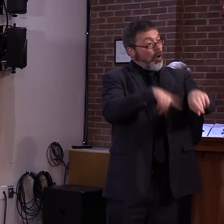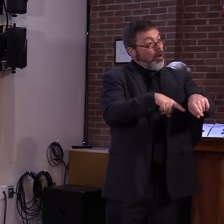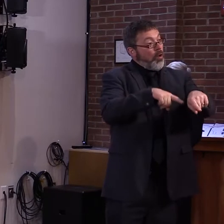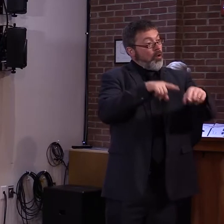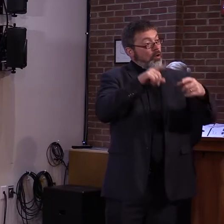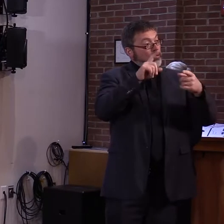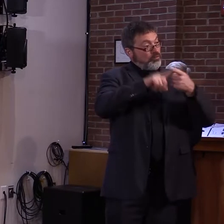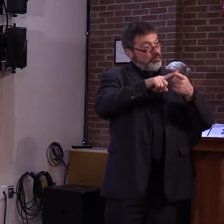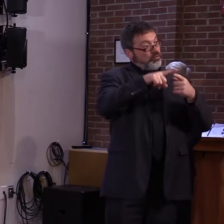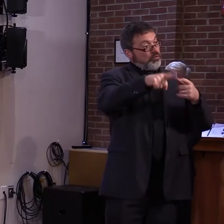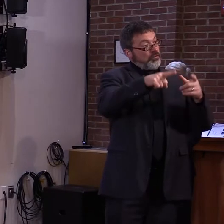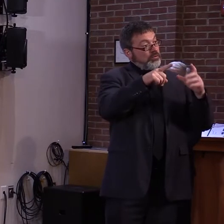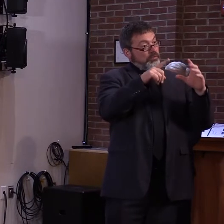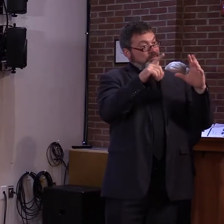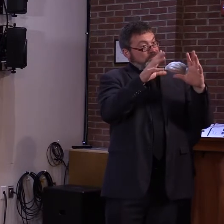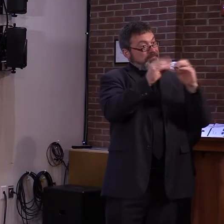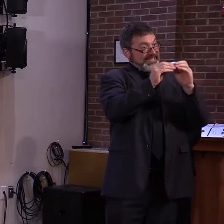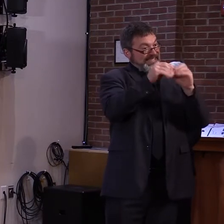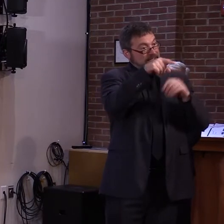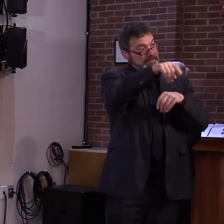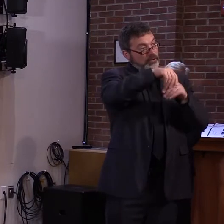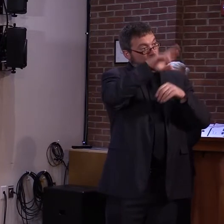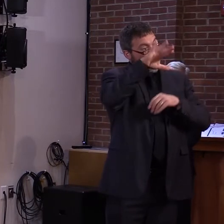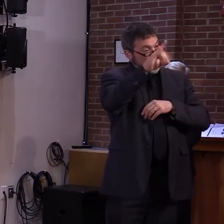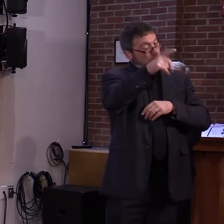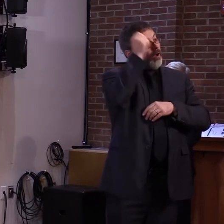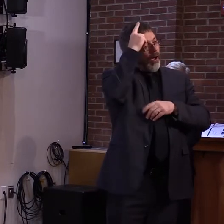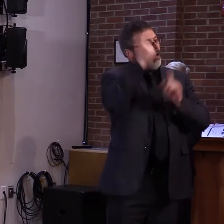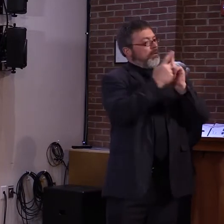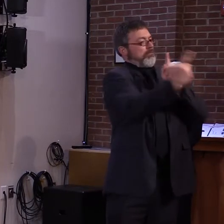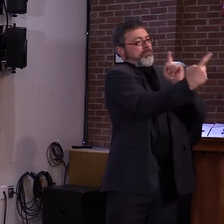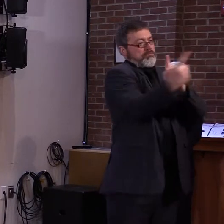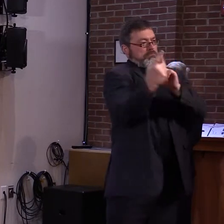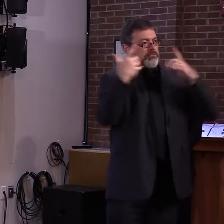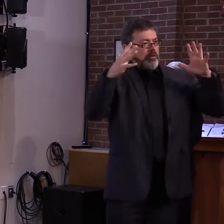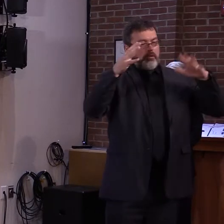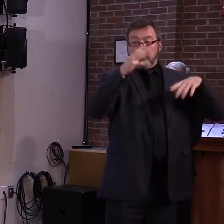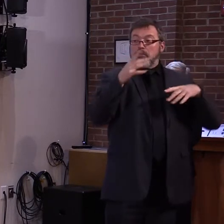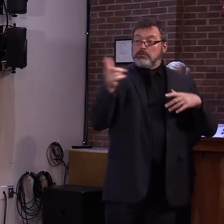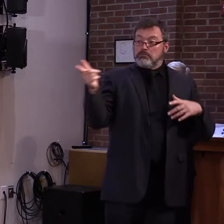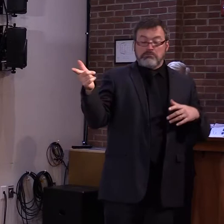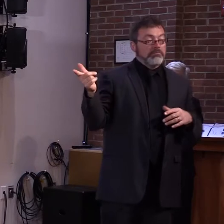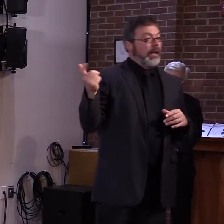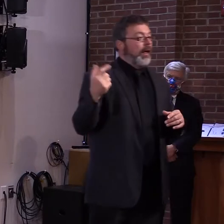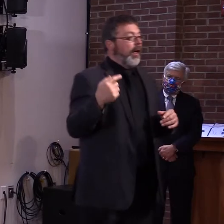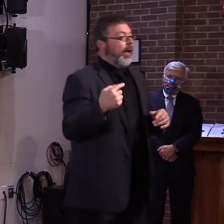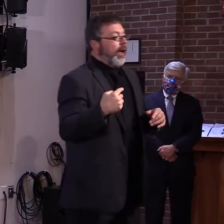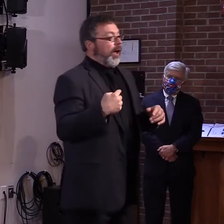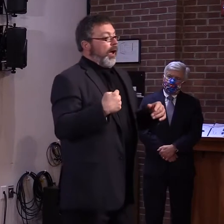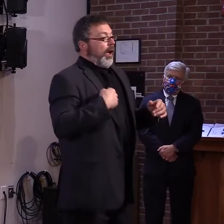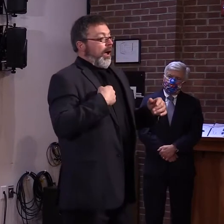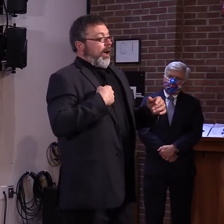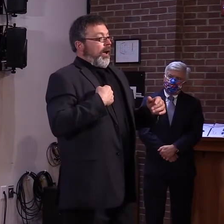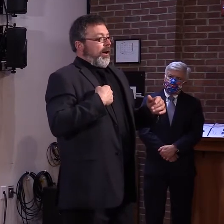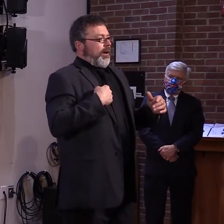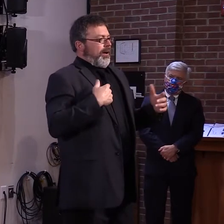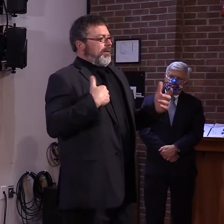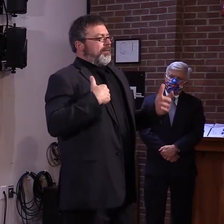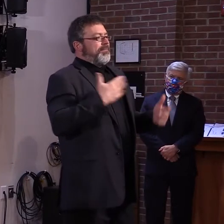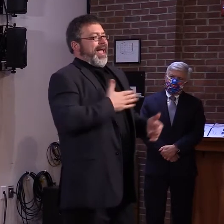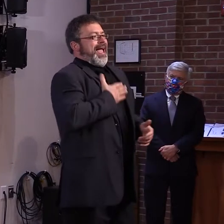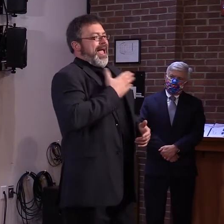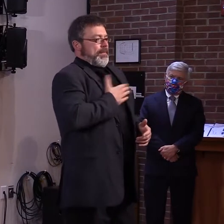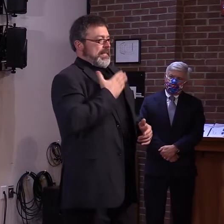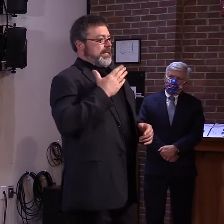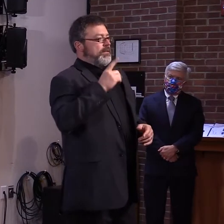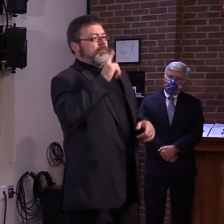coming Thursday night? Well, yeah, I mean, I'm always willing to listen. Maybe we could do something remotely in the future,